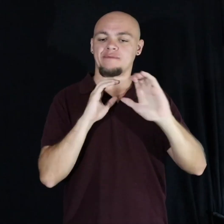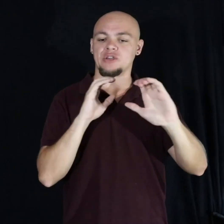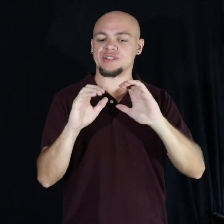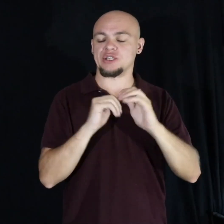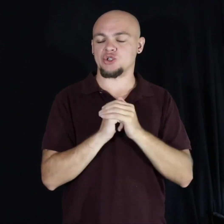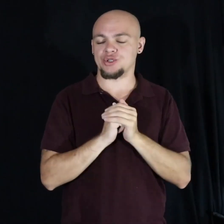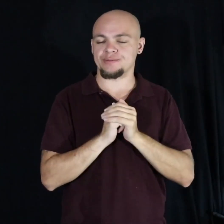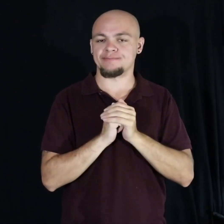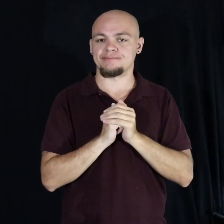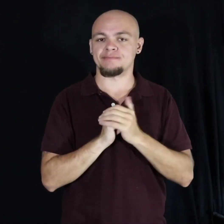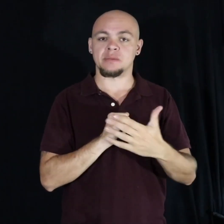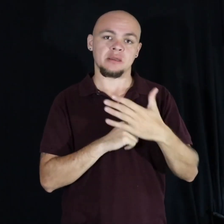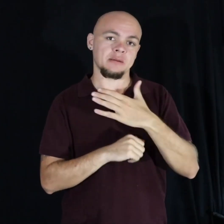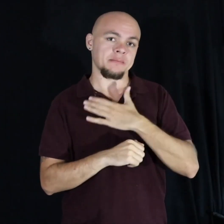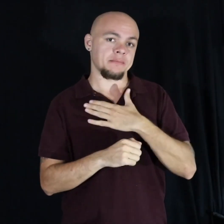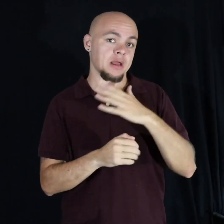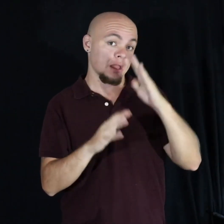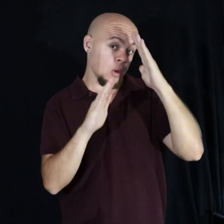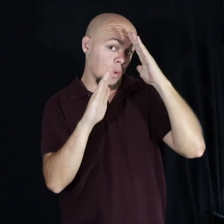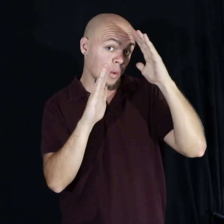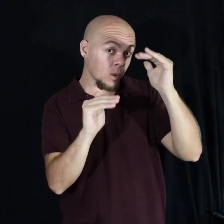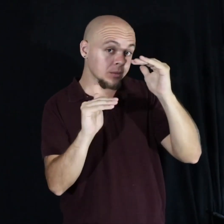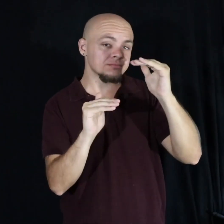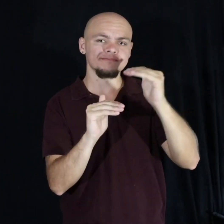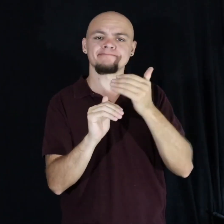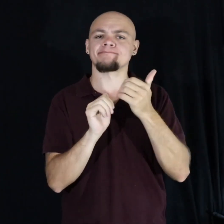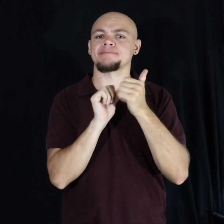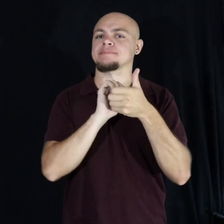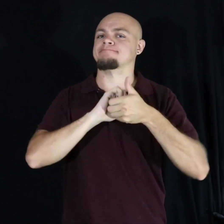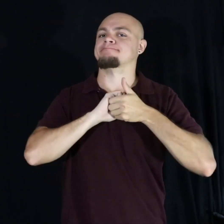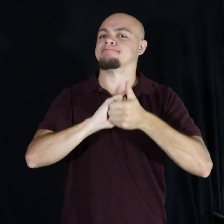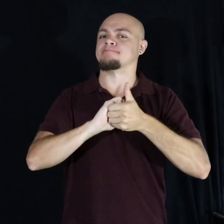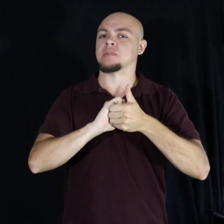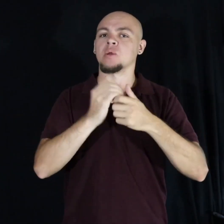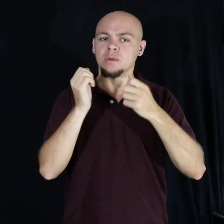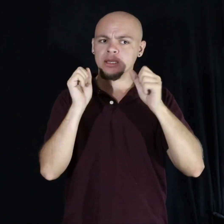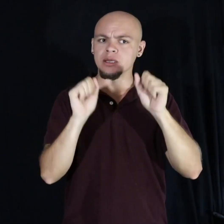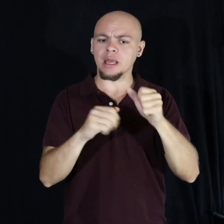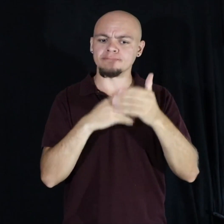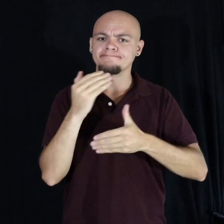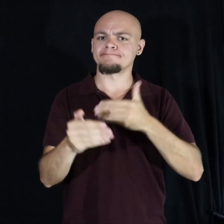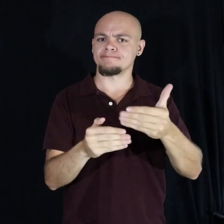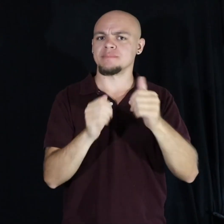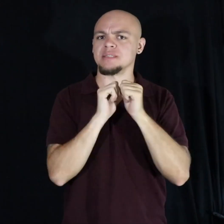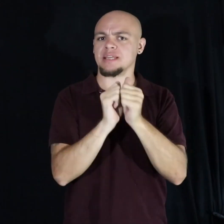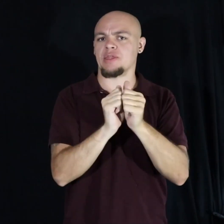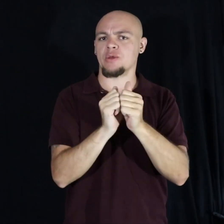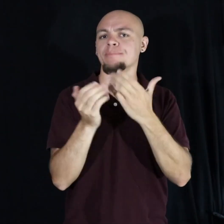My hope is that together we can do something about this. Thank you.